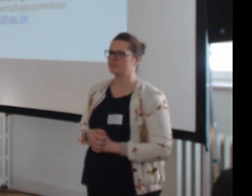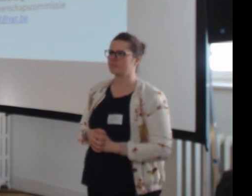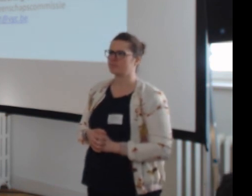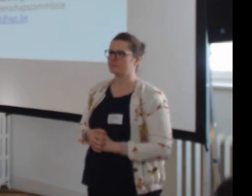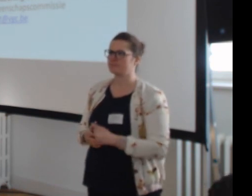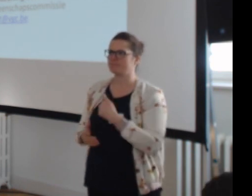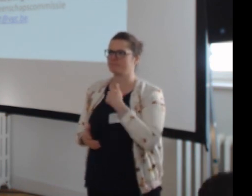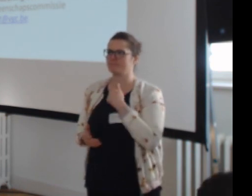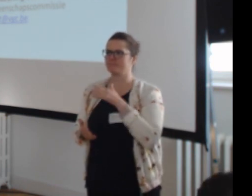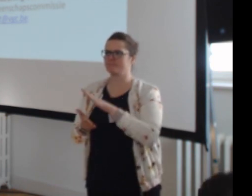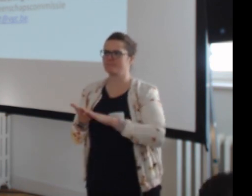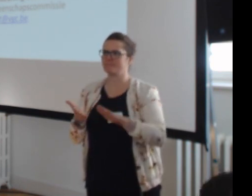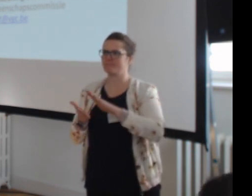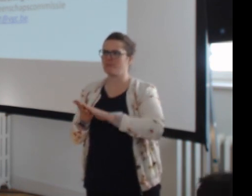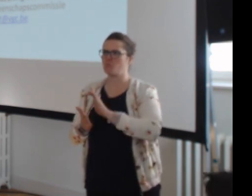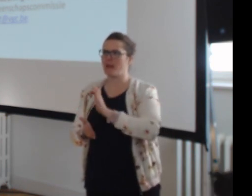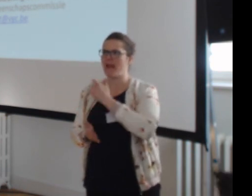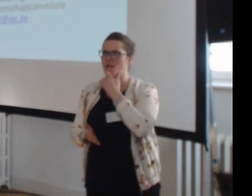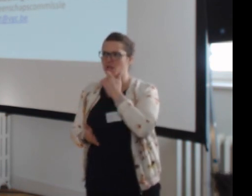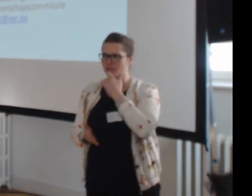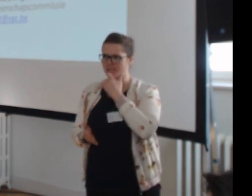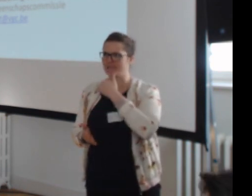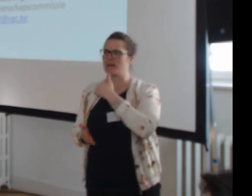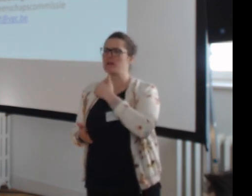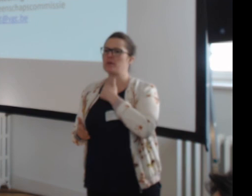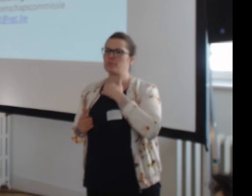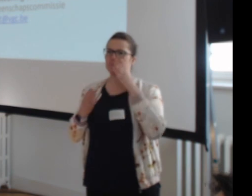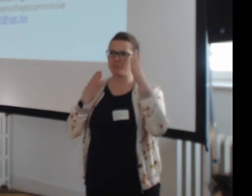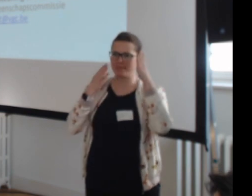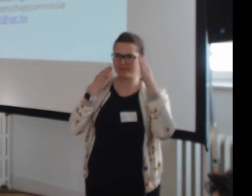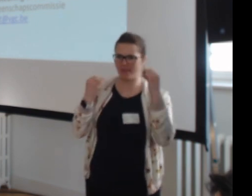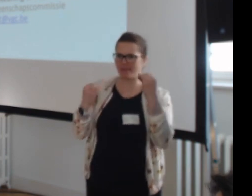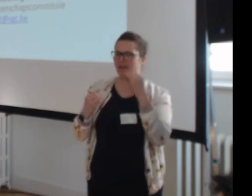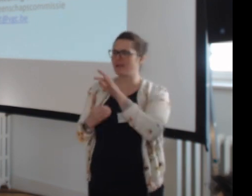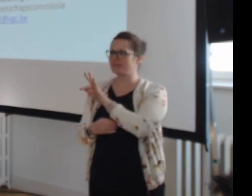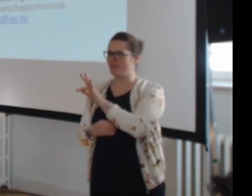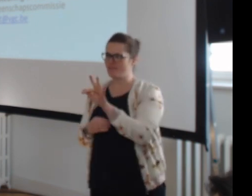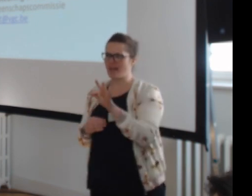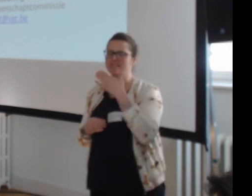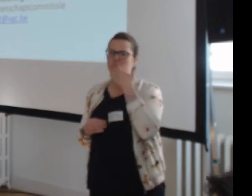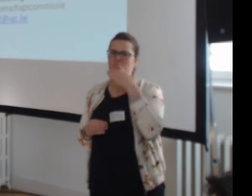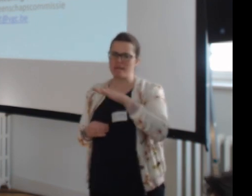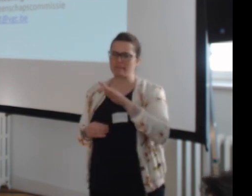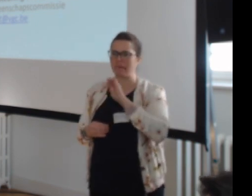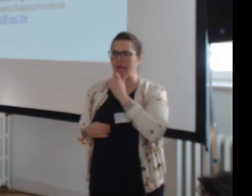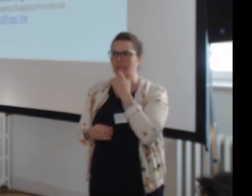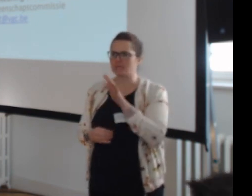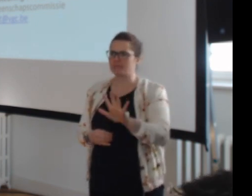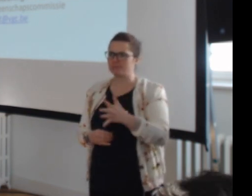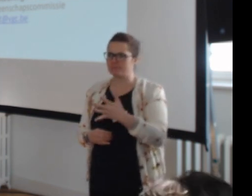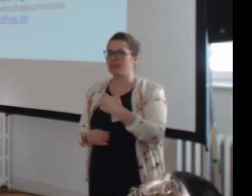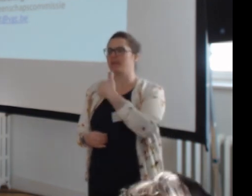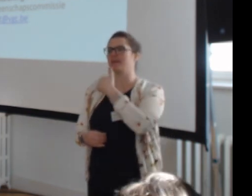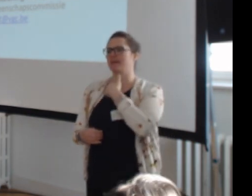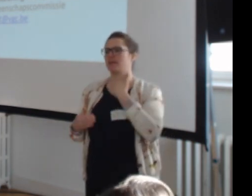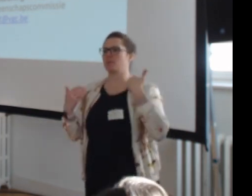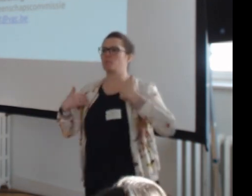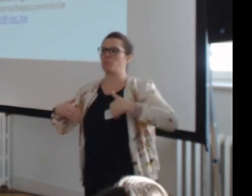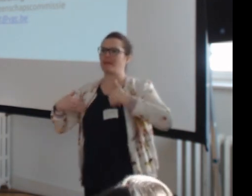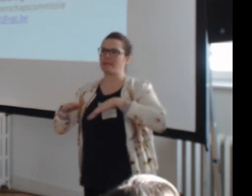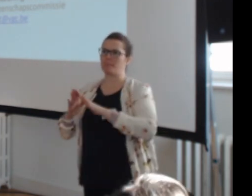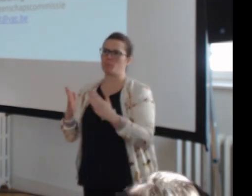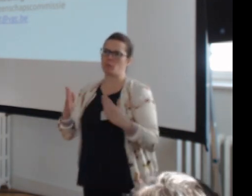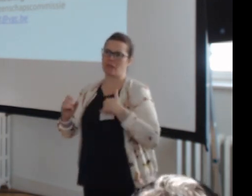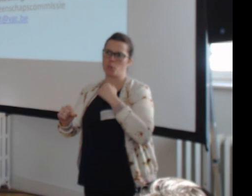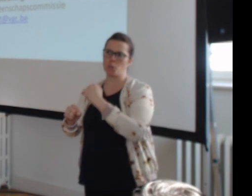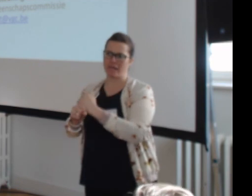I apologize for my English. My Dutch and French are better. I work in a library, public library, and